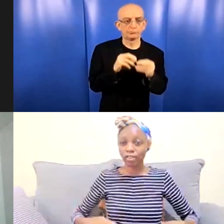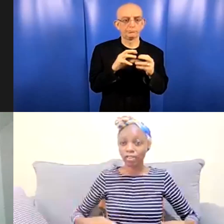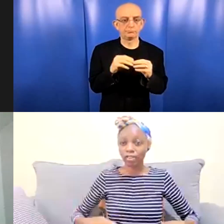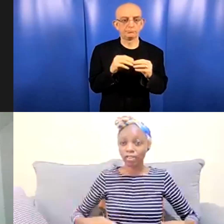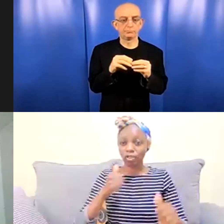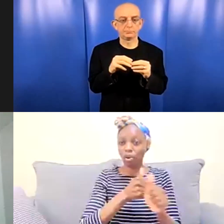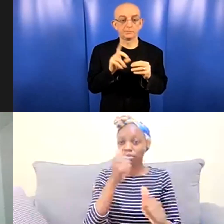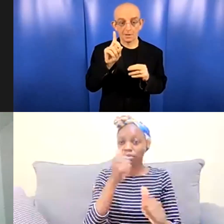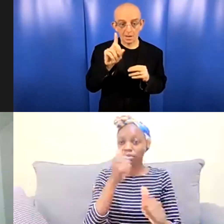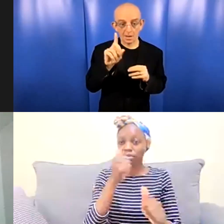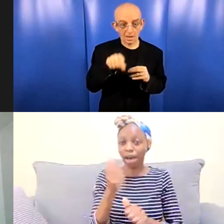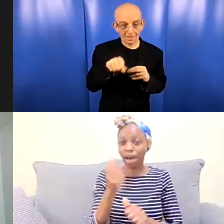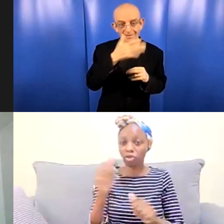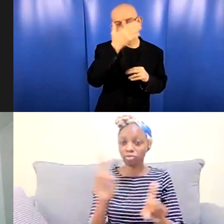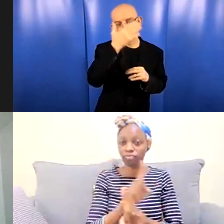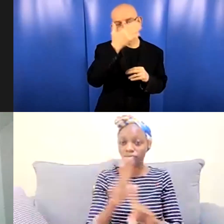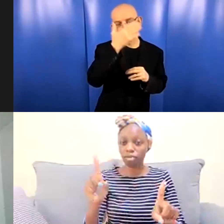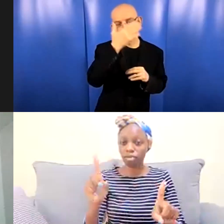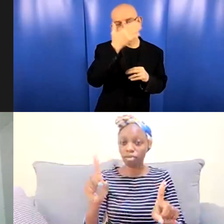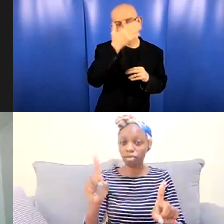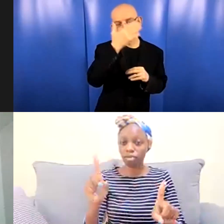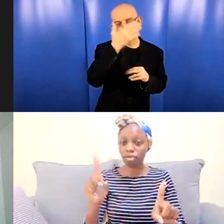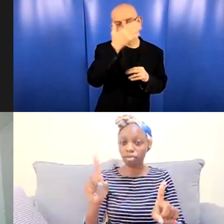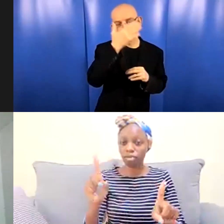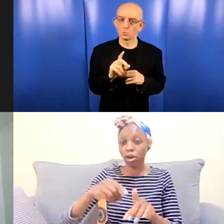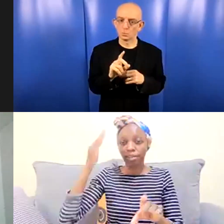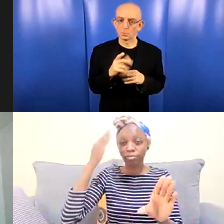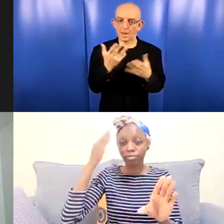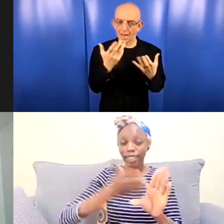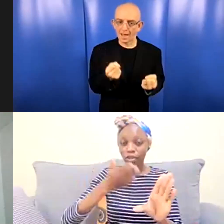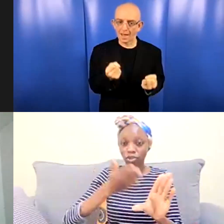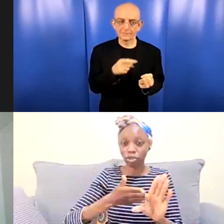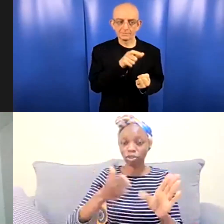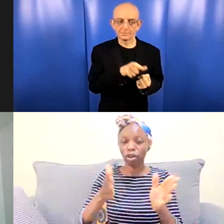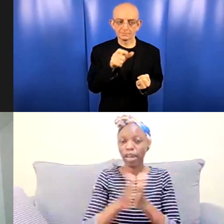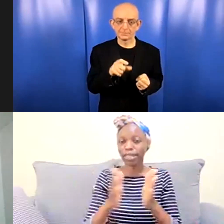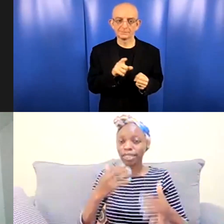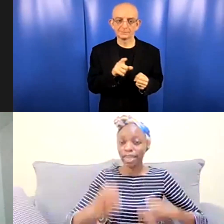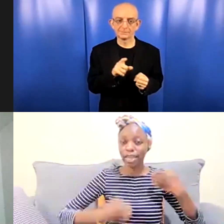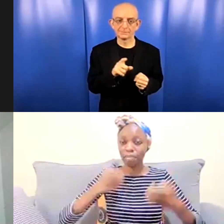physical abuse, but also psychosocial and emotional abuse. We